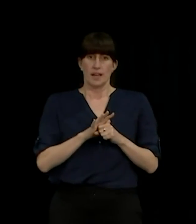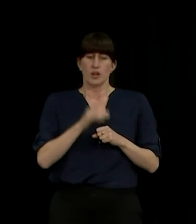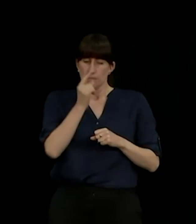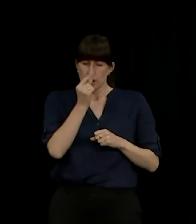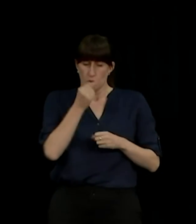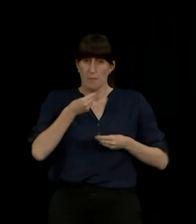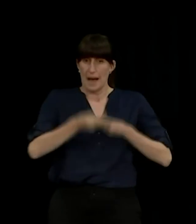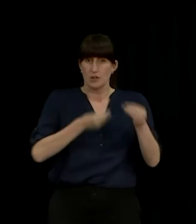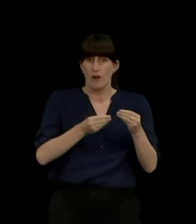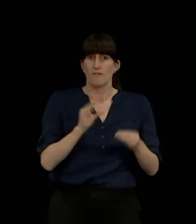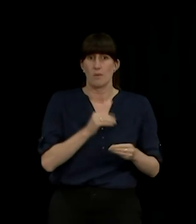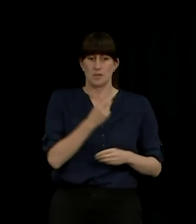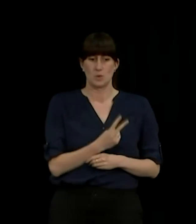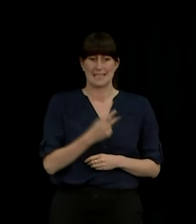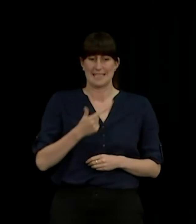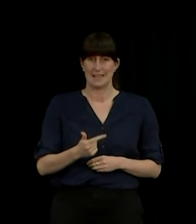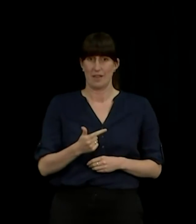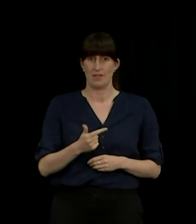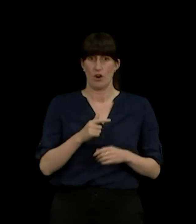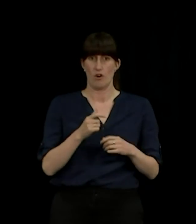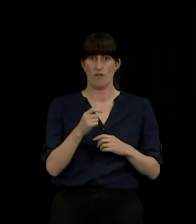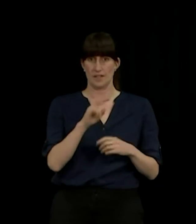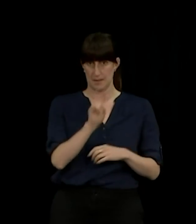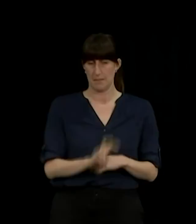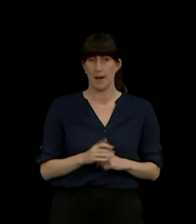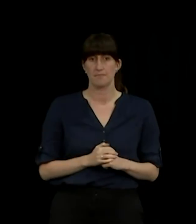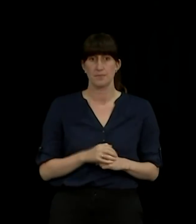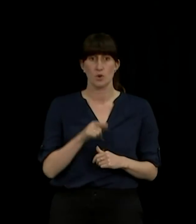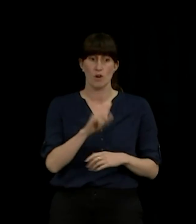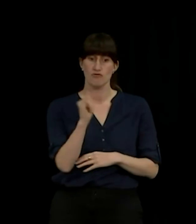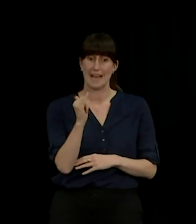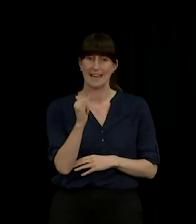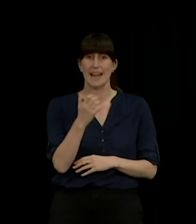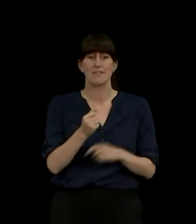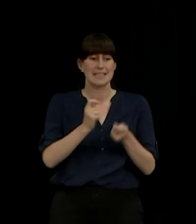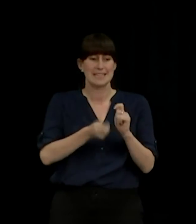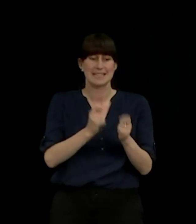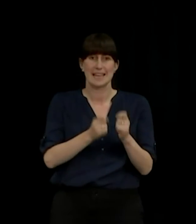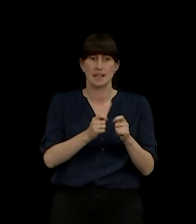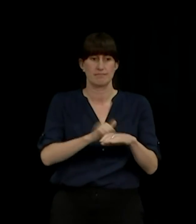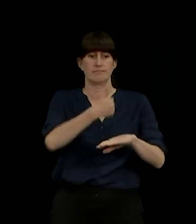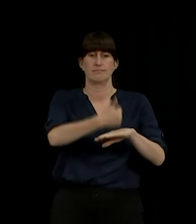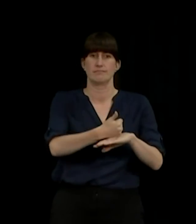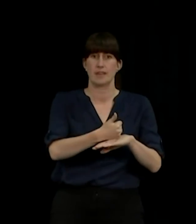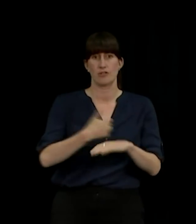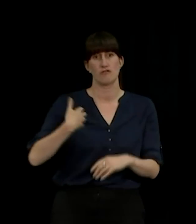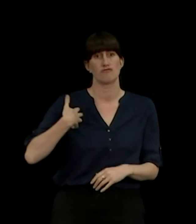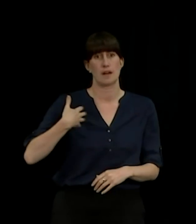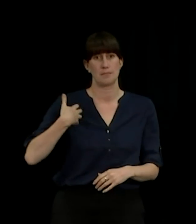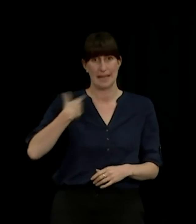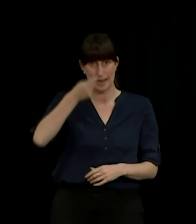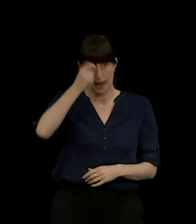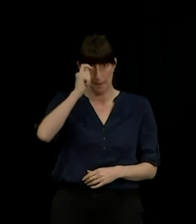centre has been set up at Raglan in the Raglan Rugby Grounds car park on Cross Street, and anyone in Raglan with